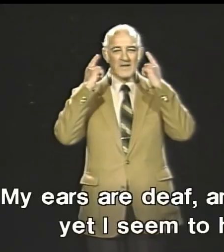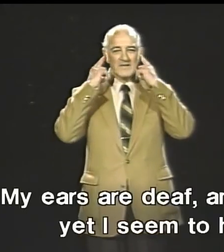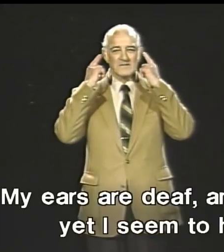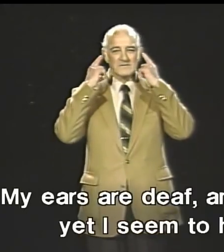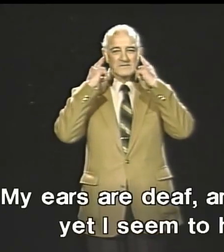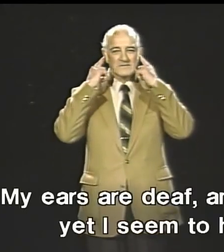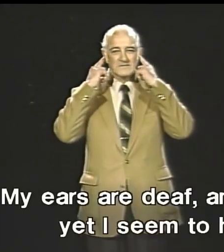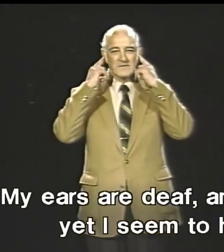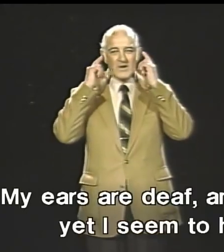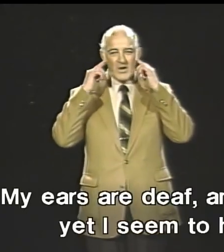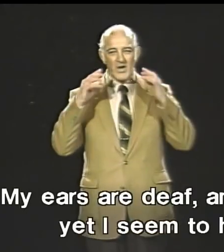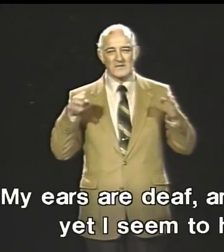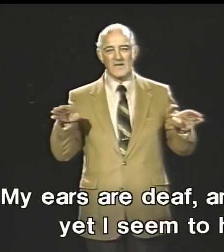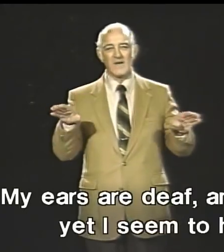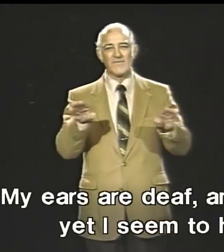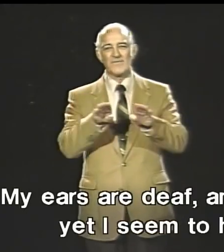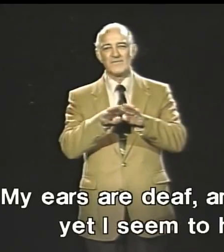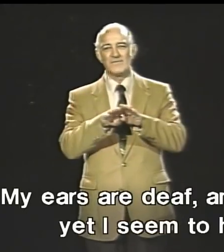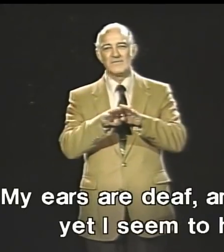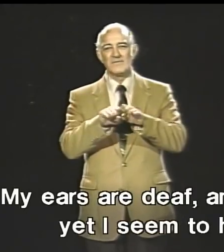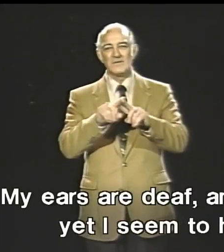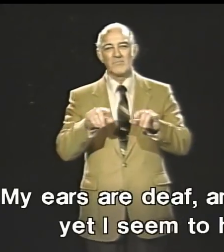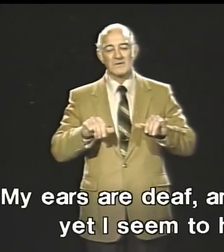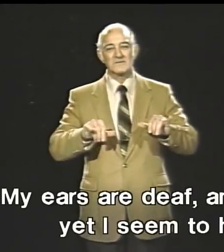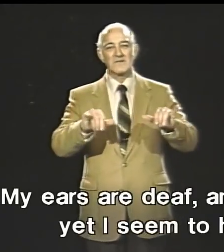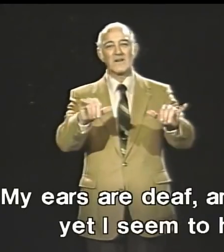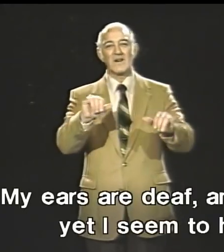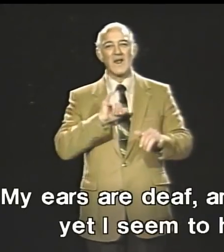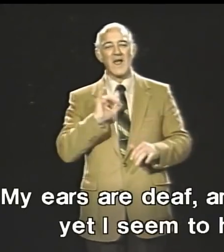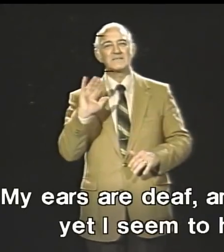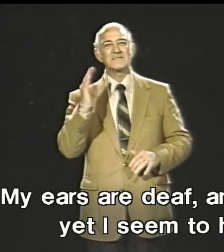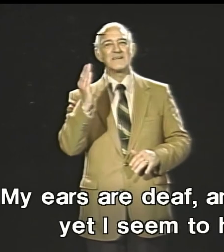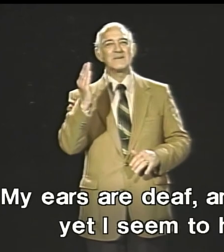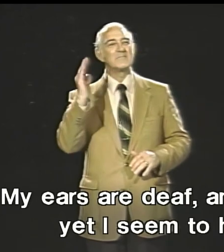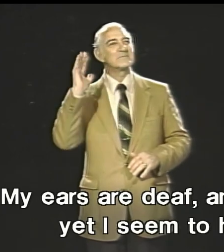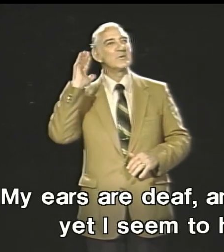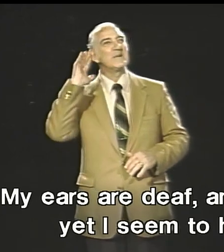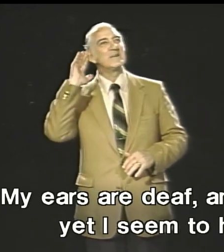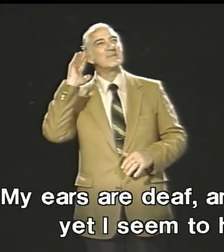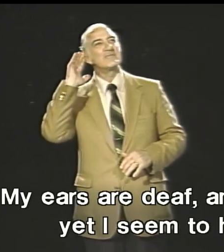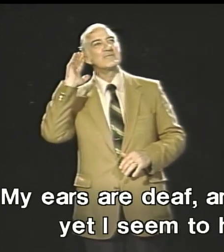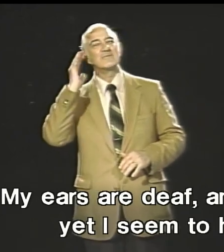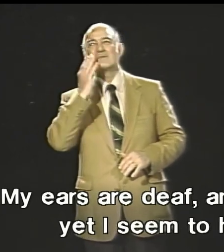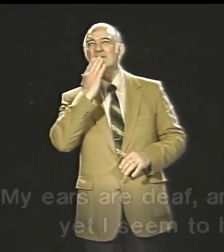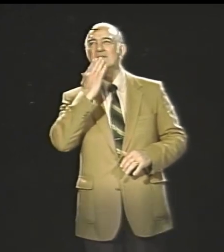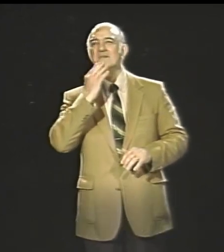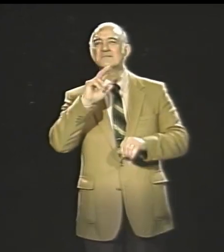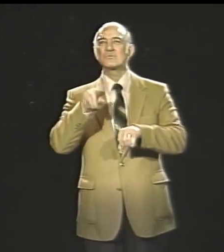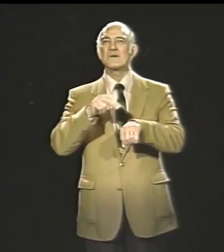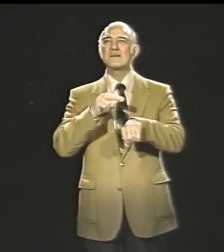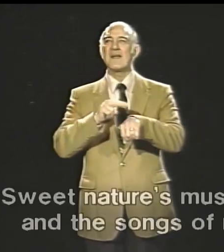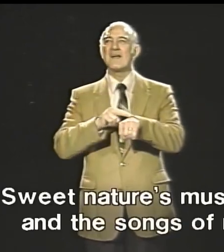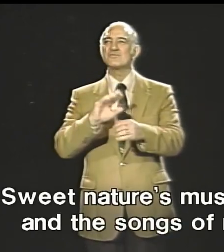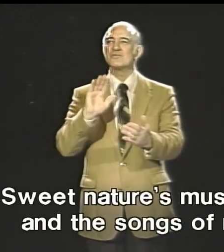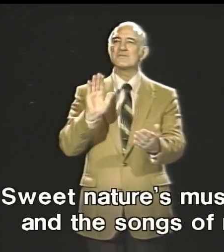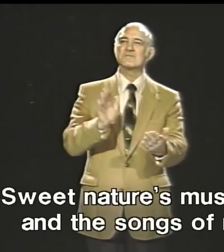My ears are deaf, and yet I seem to hear sweet nature's